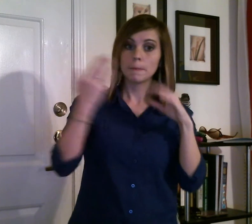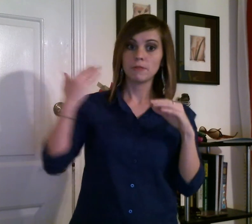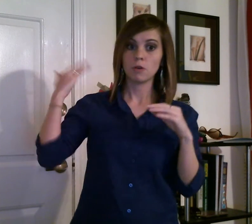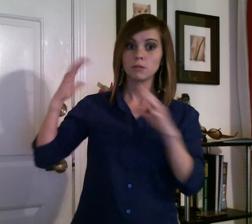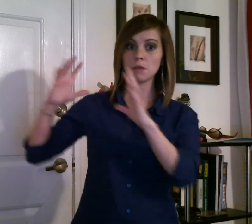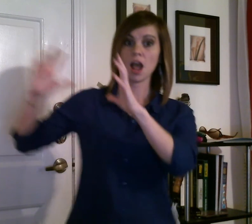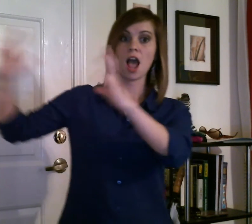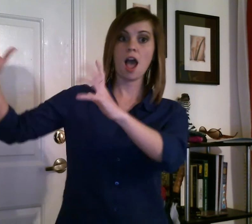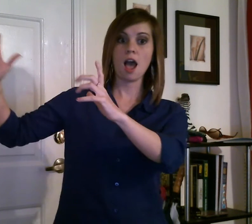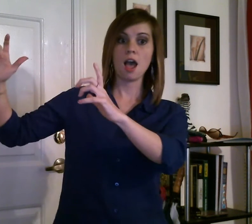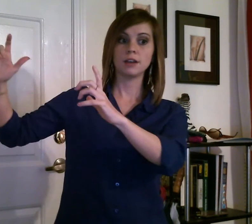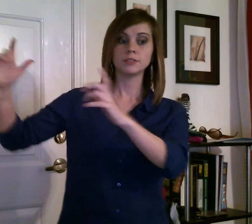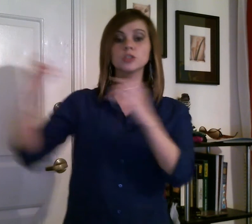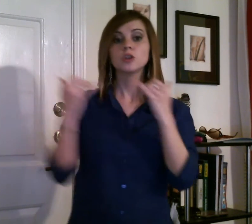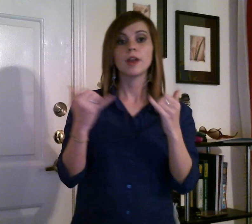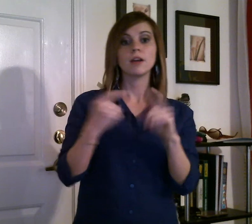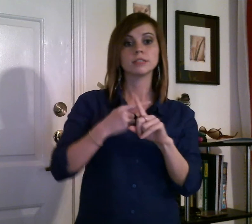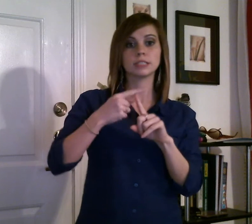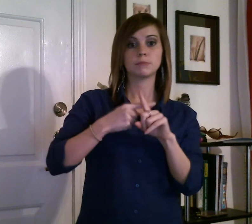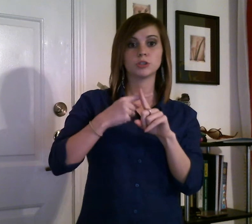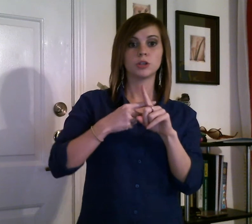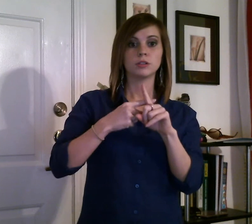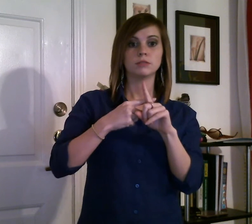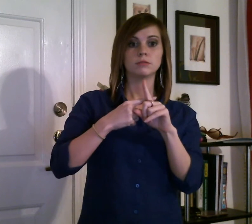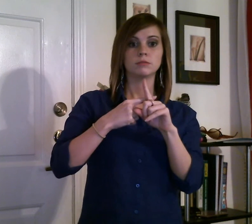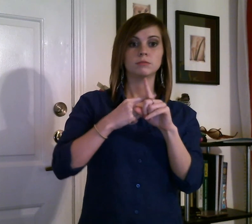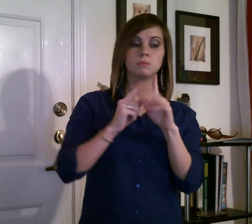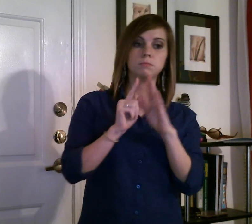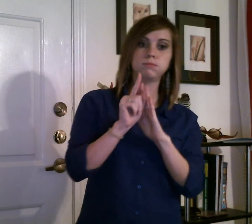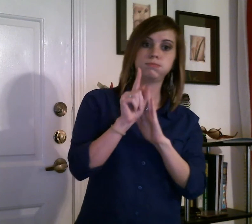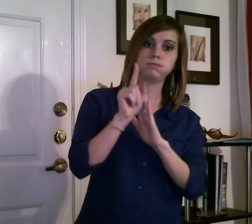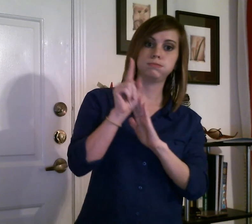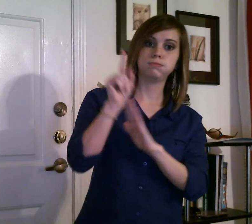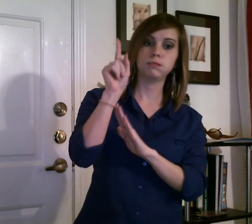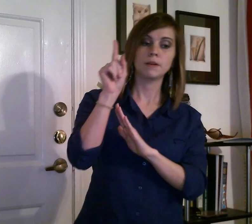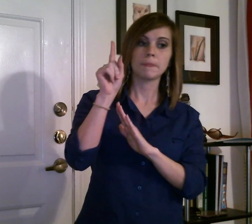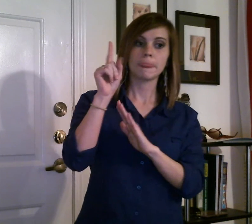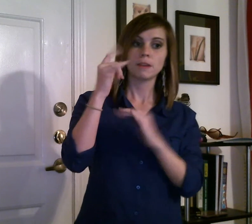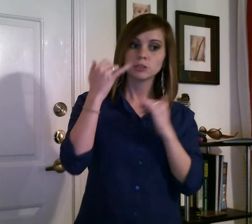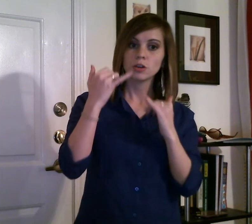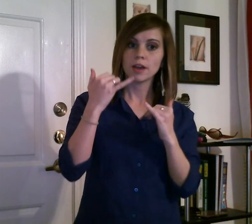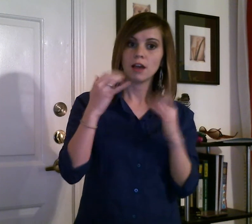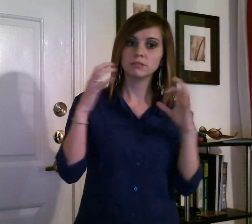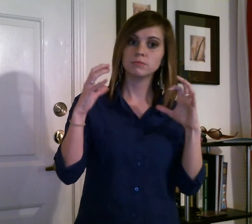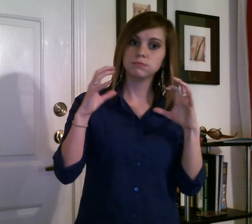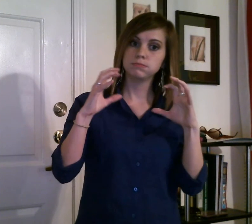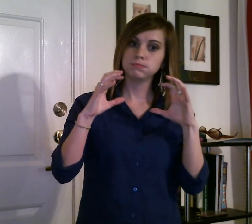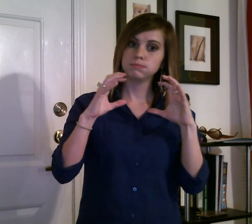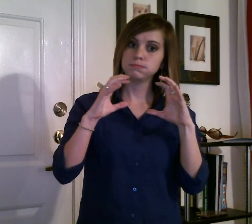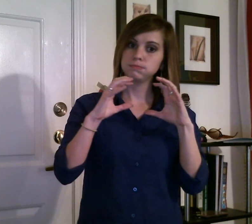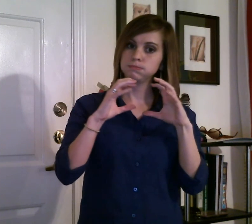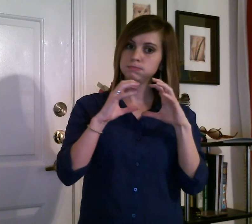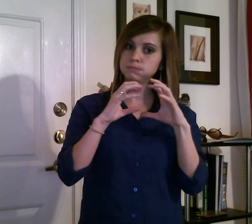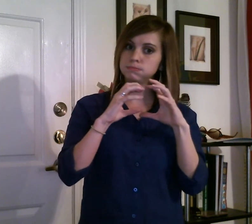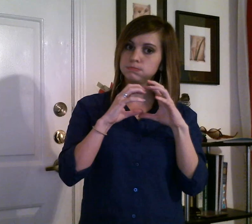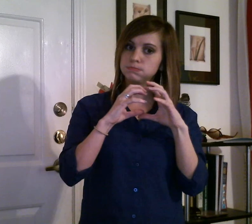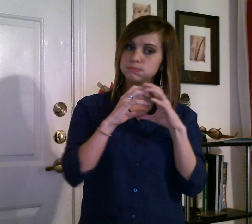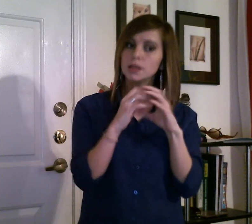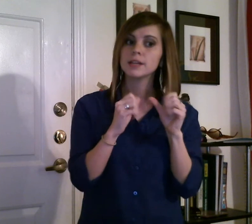up. The temperature is going up. And they'll keep condensing. They'll just keep condensing and